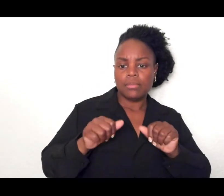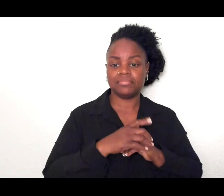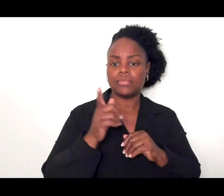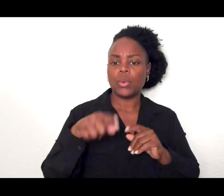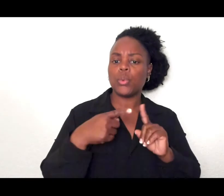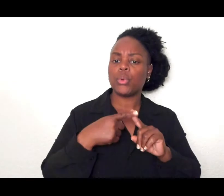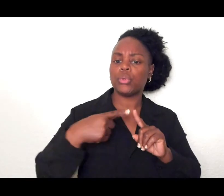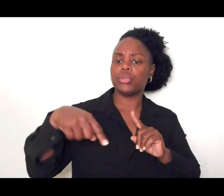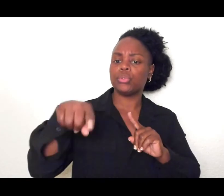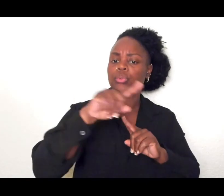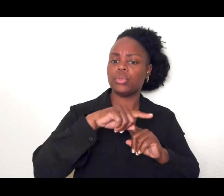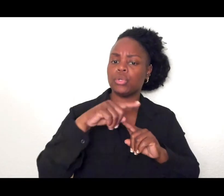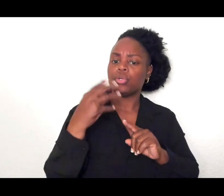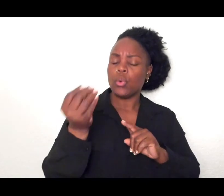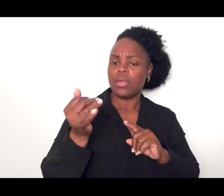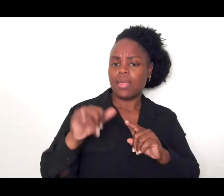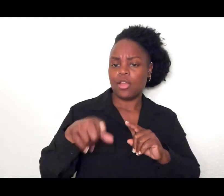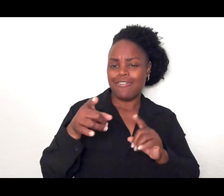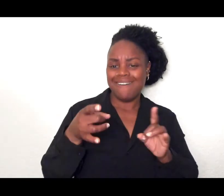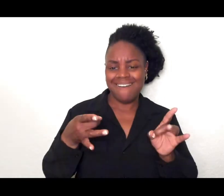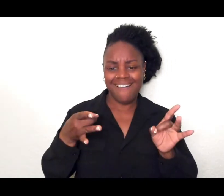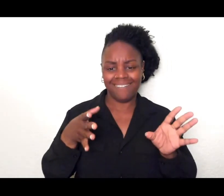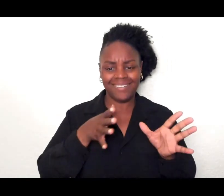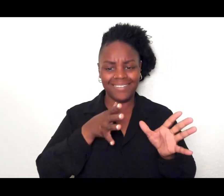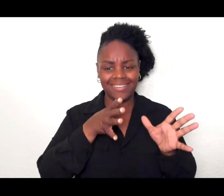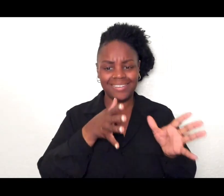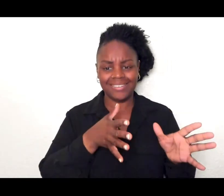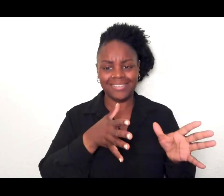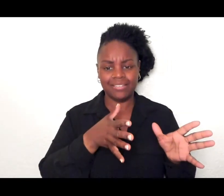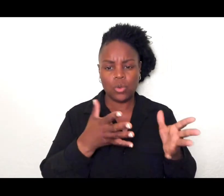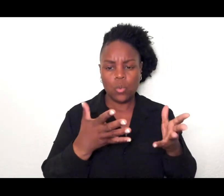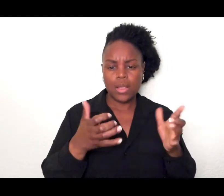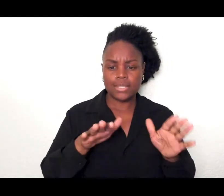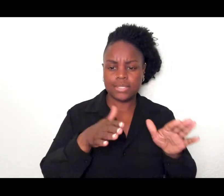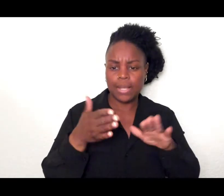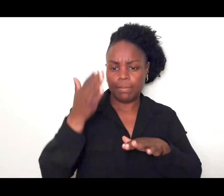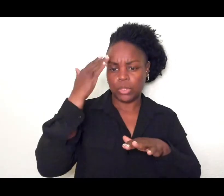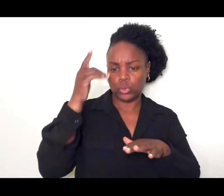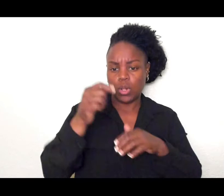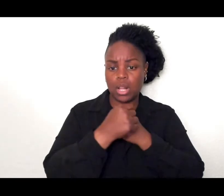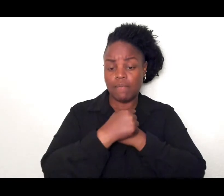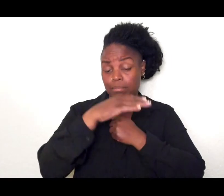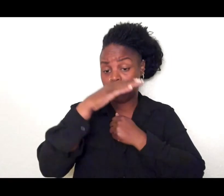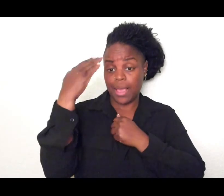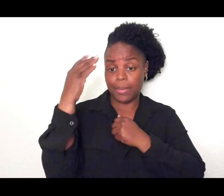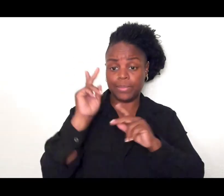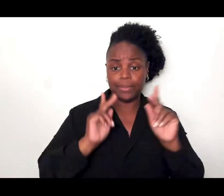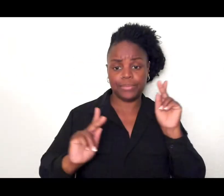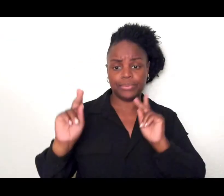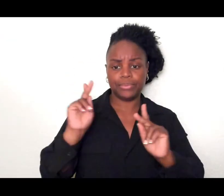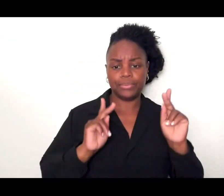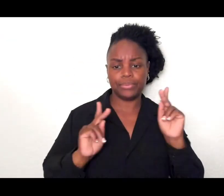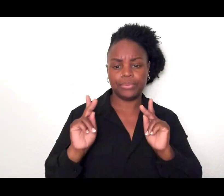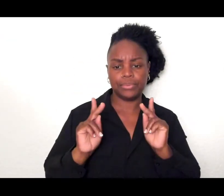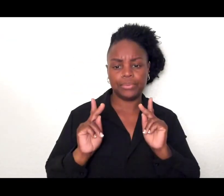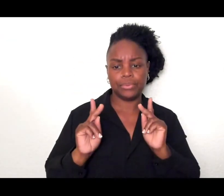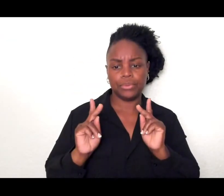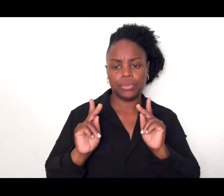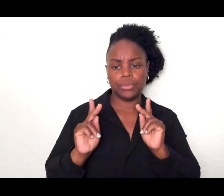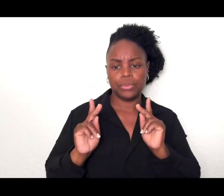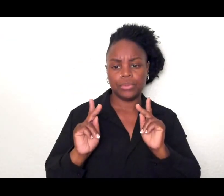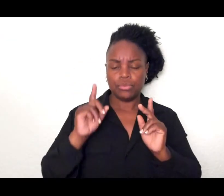of my friends who works with the Red Cross saw the show and they were like, yeah, like watching Maria's pieces, I was like, I do